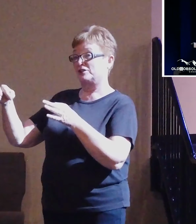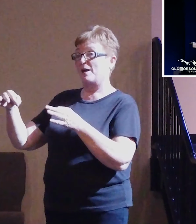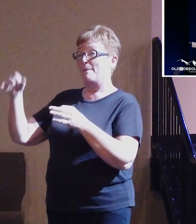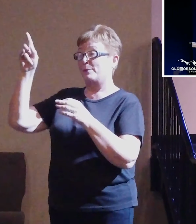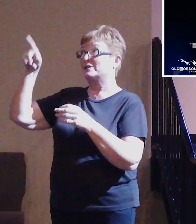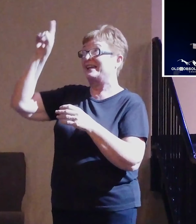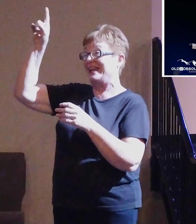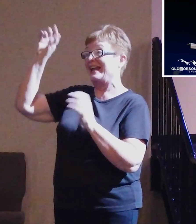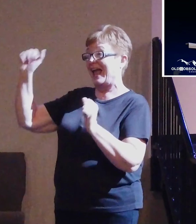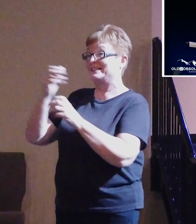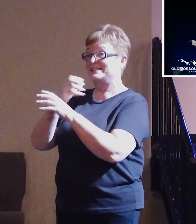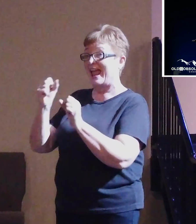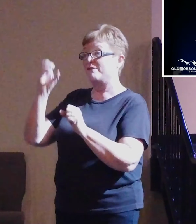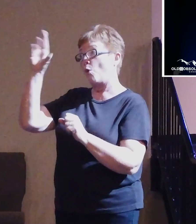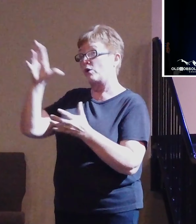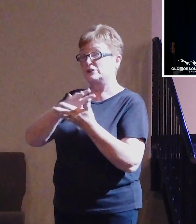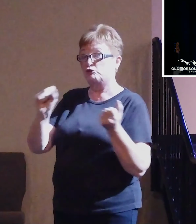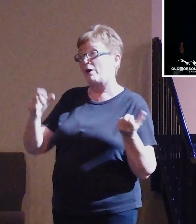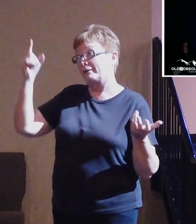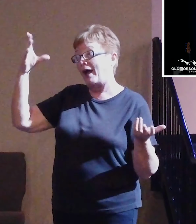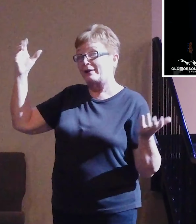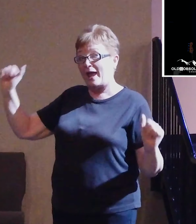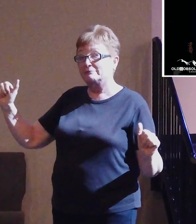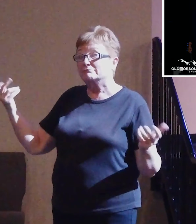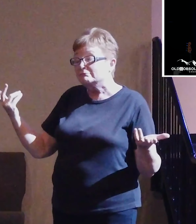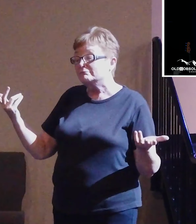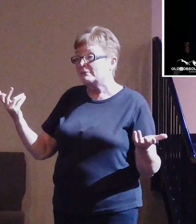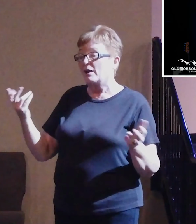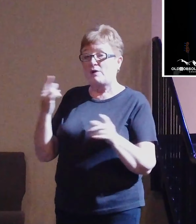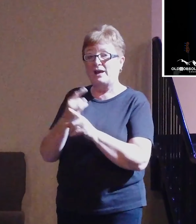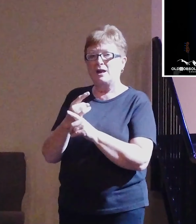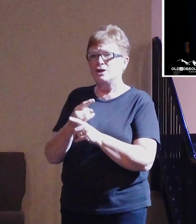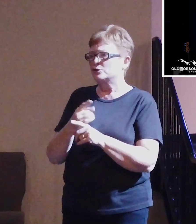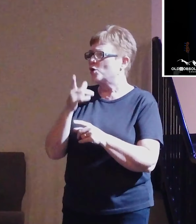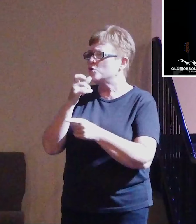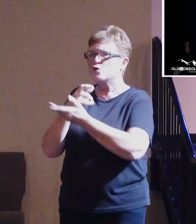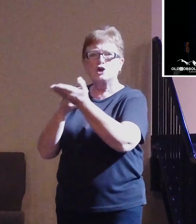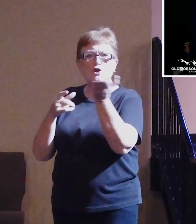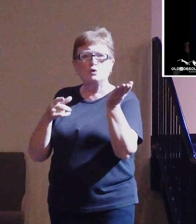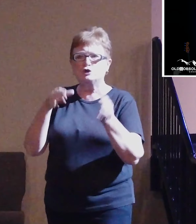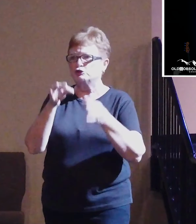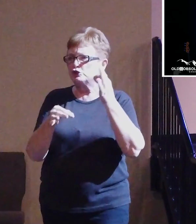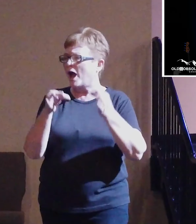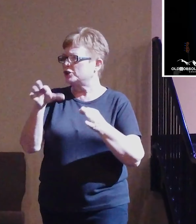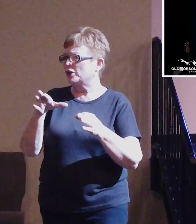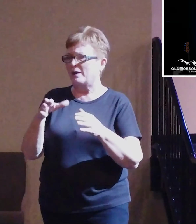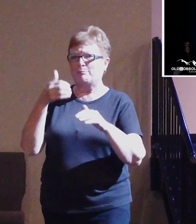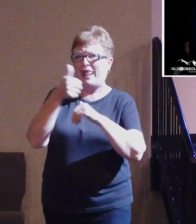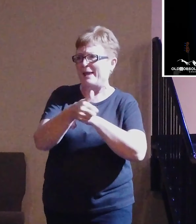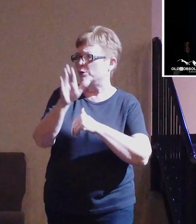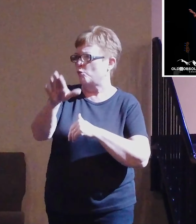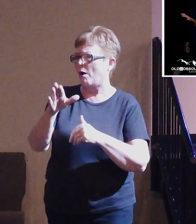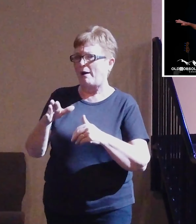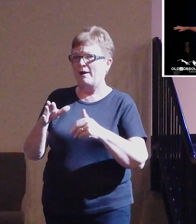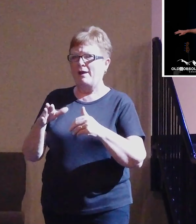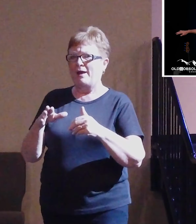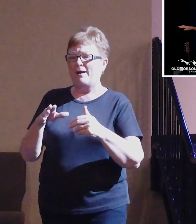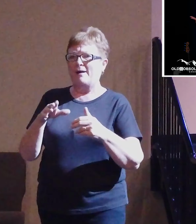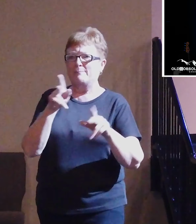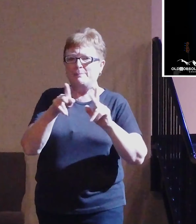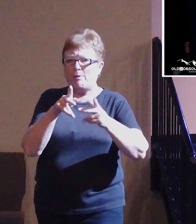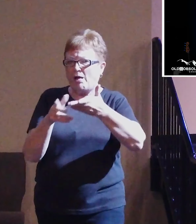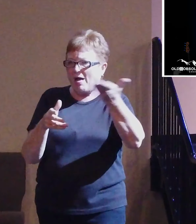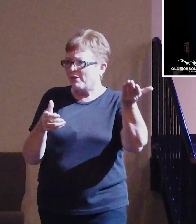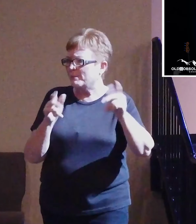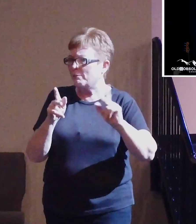destroy. But you, who are you to judge your neighbor? So this is a passage that reminds us, hey, let's make sure we're not slandering others.